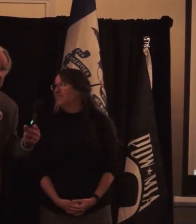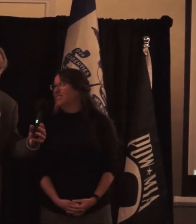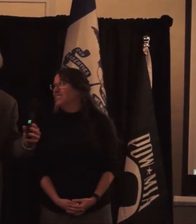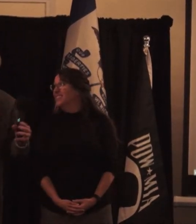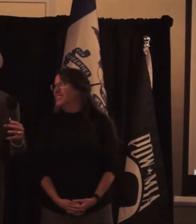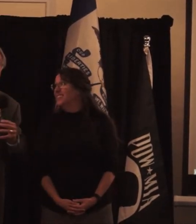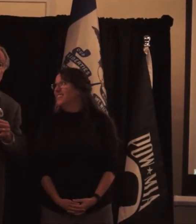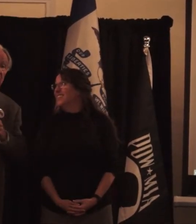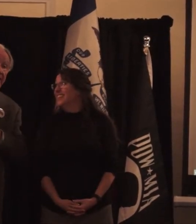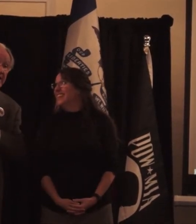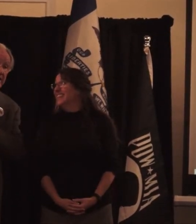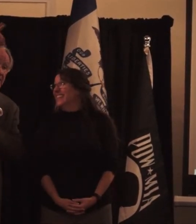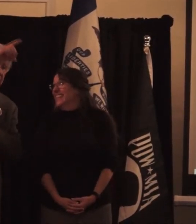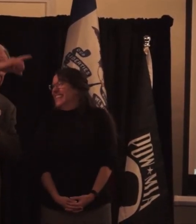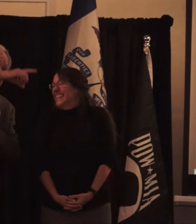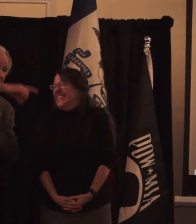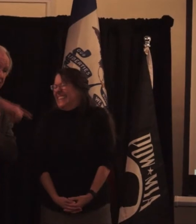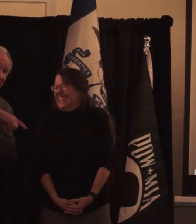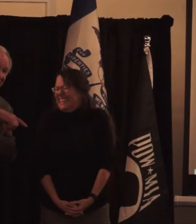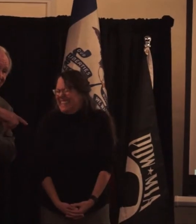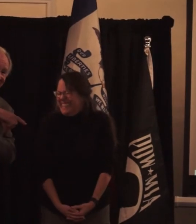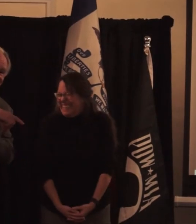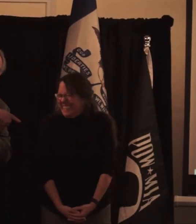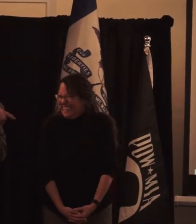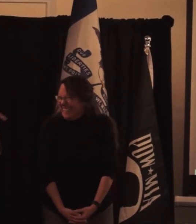we'll be here all day.